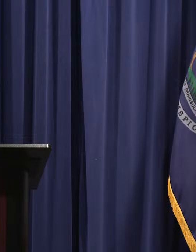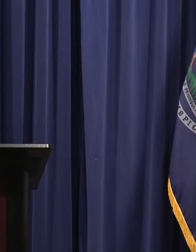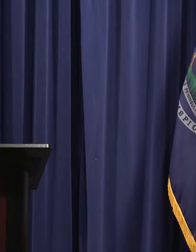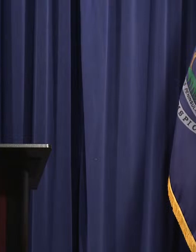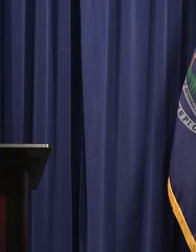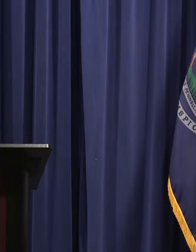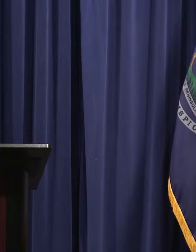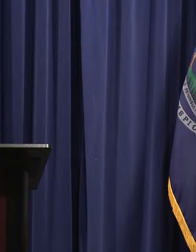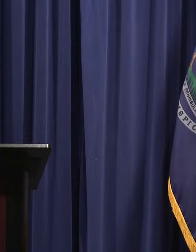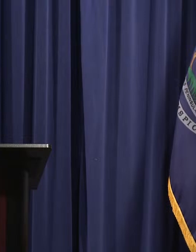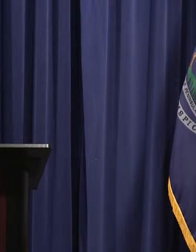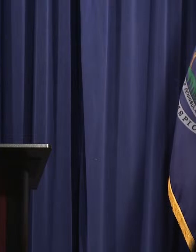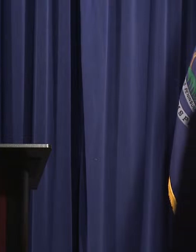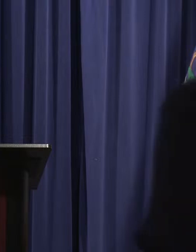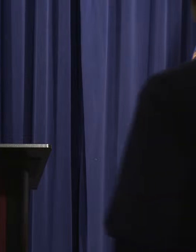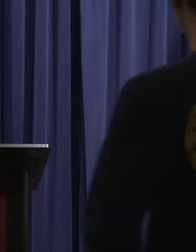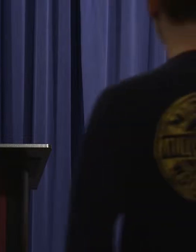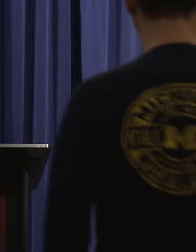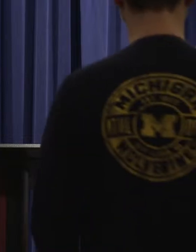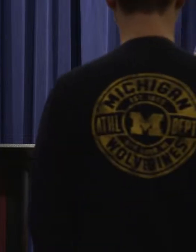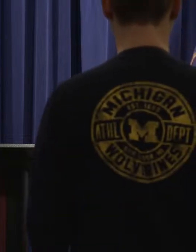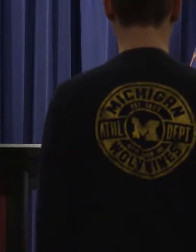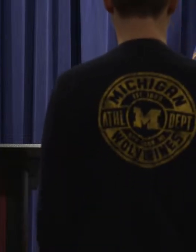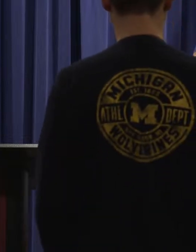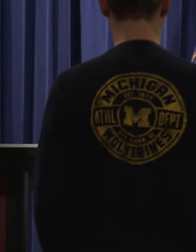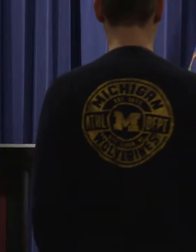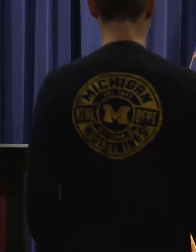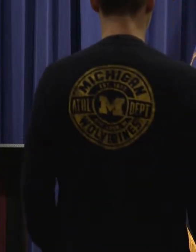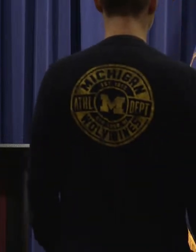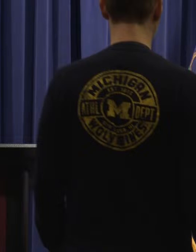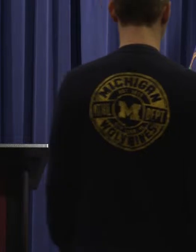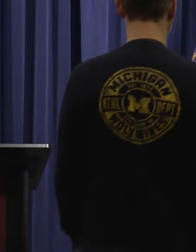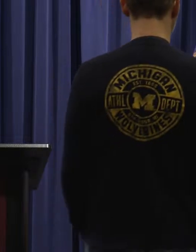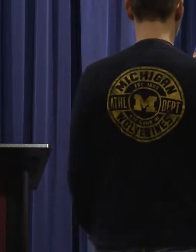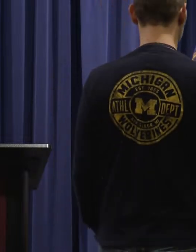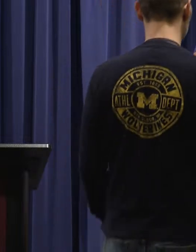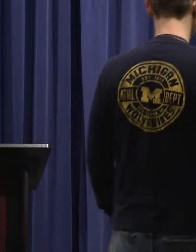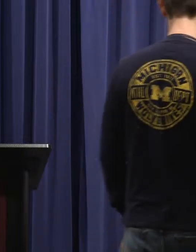Yeah, I do. I have to go back and refresh my memory on some of that. And I kept